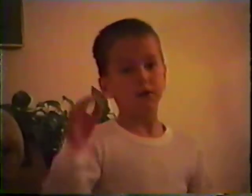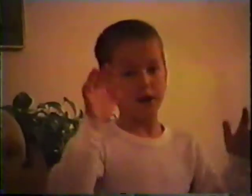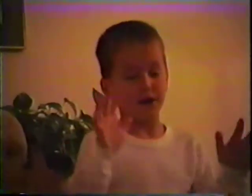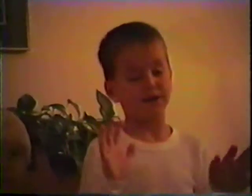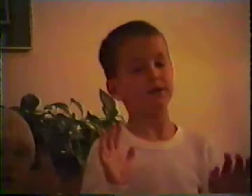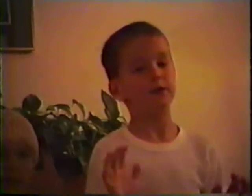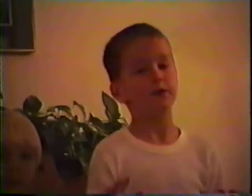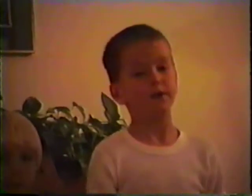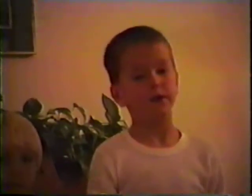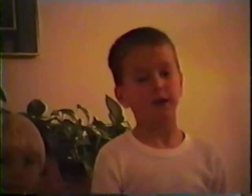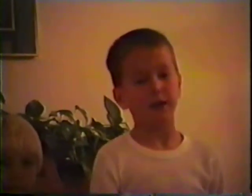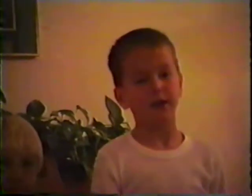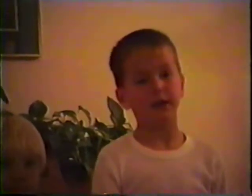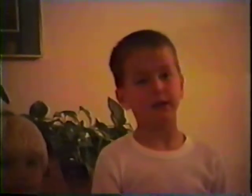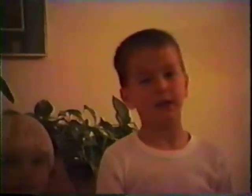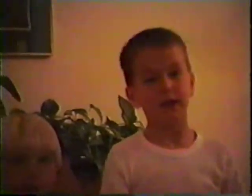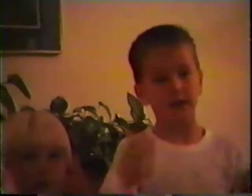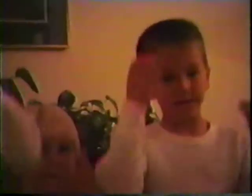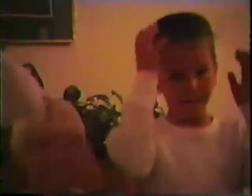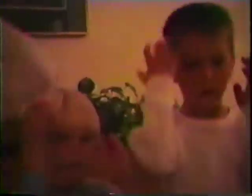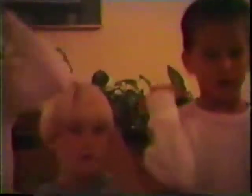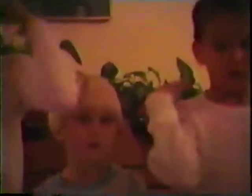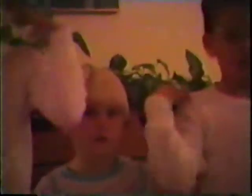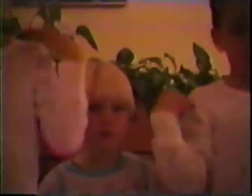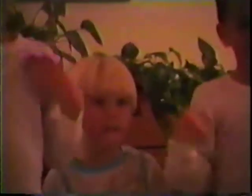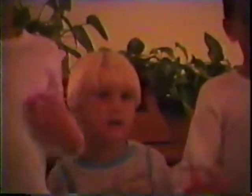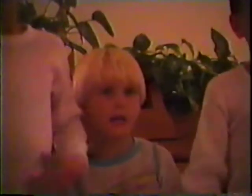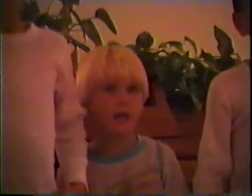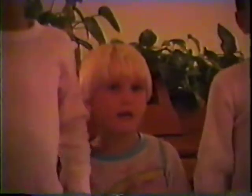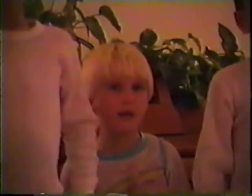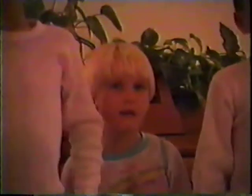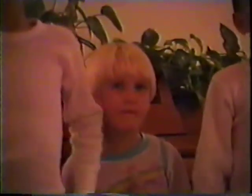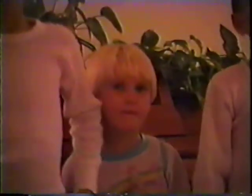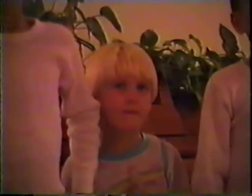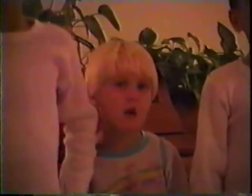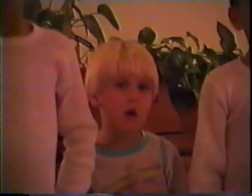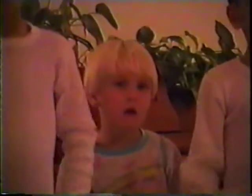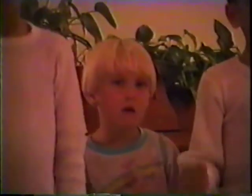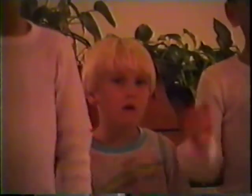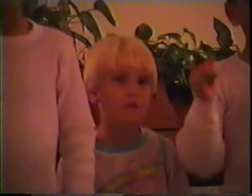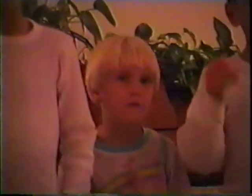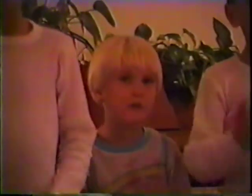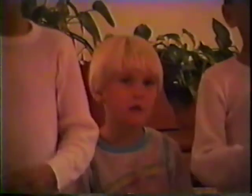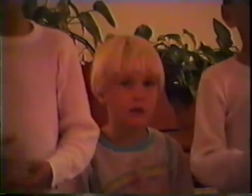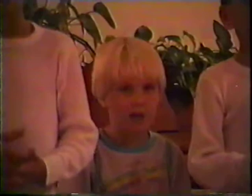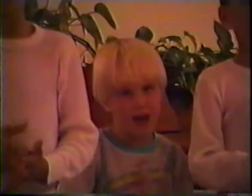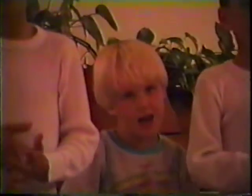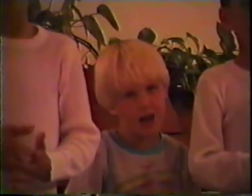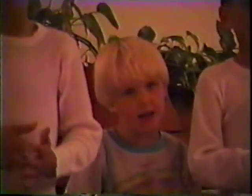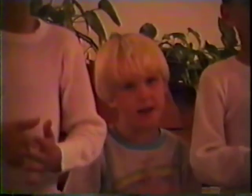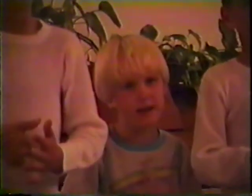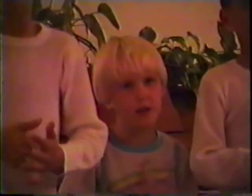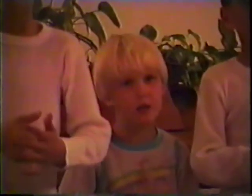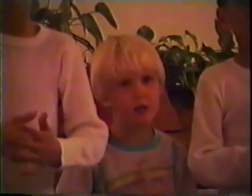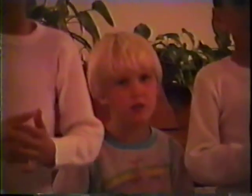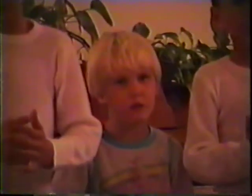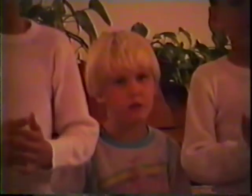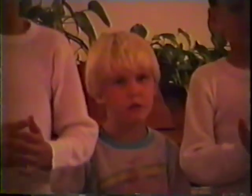gentleness informs me. And when I kneel to